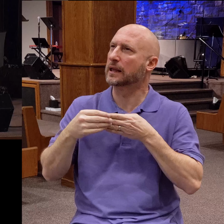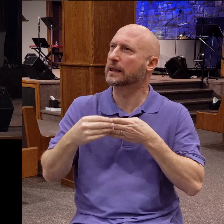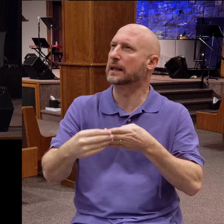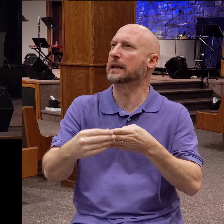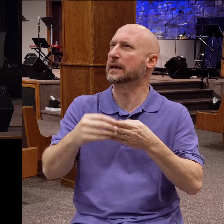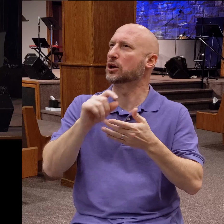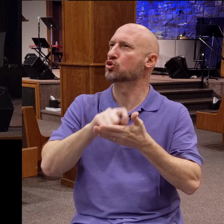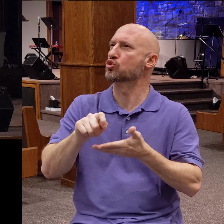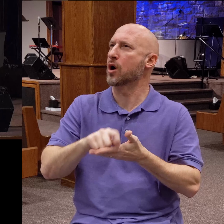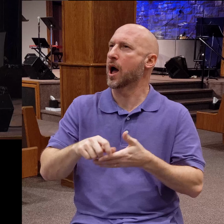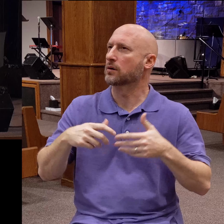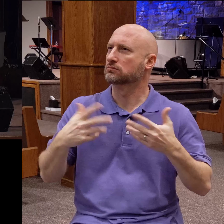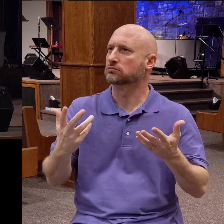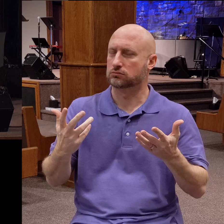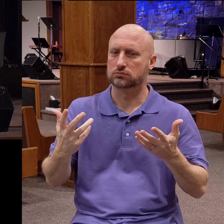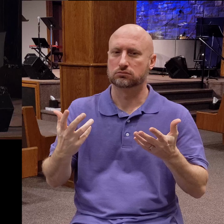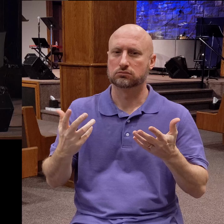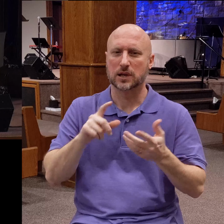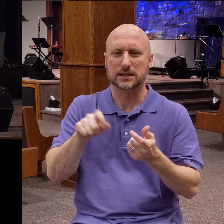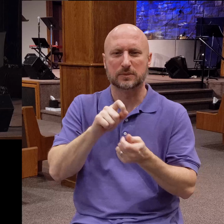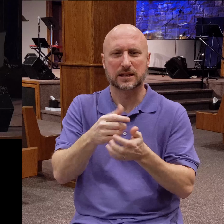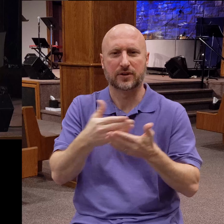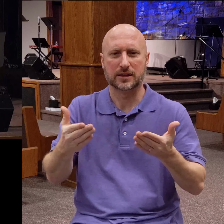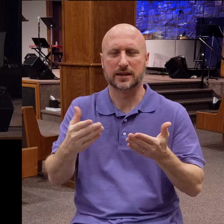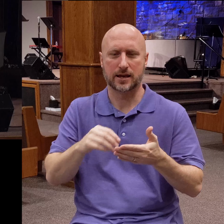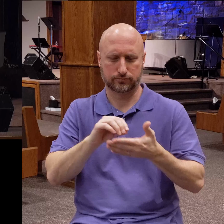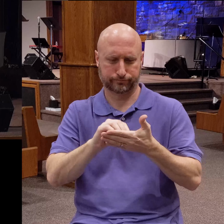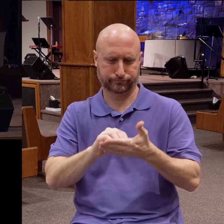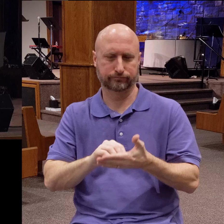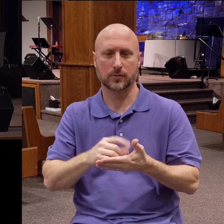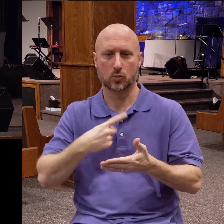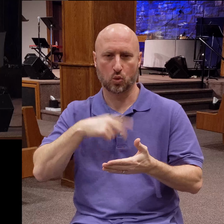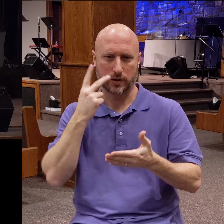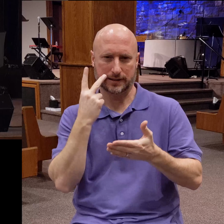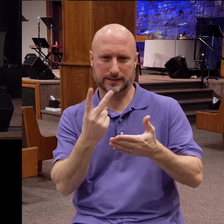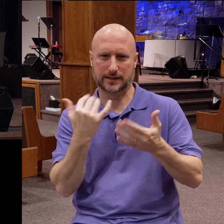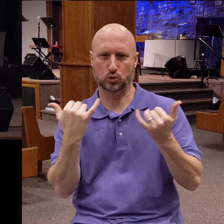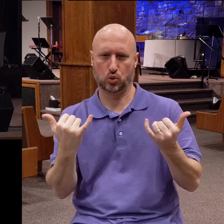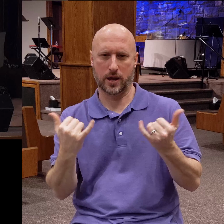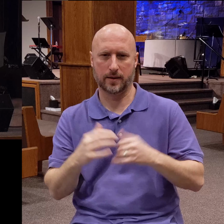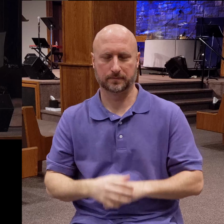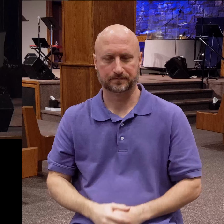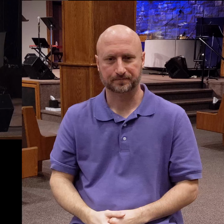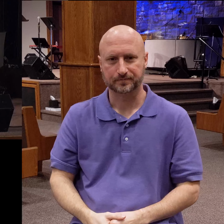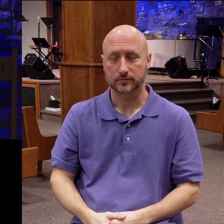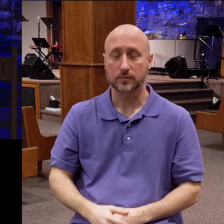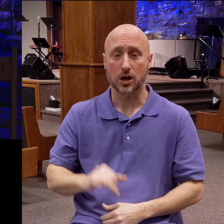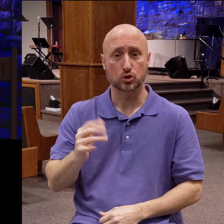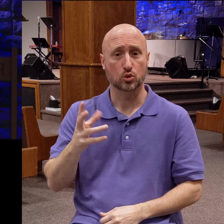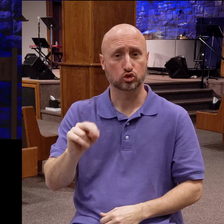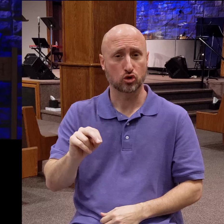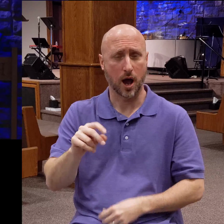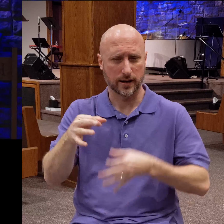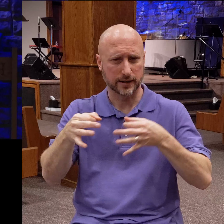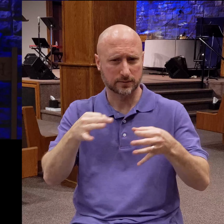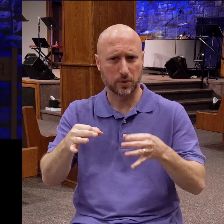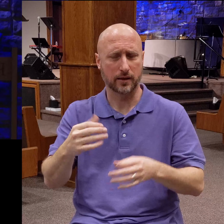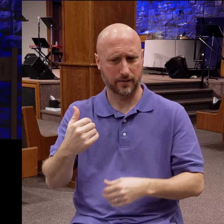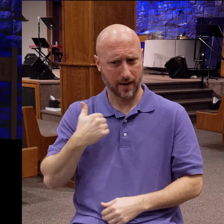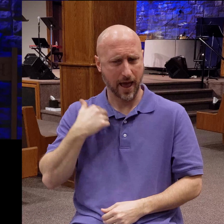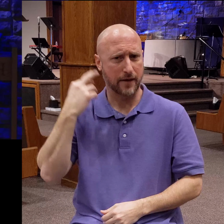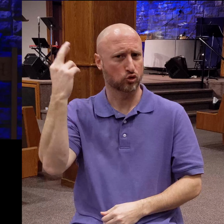very specifically to hit certain things and put them in front of us. And then he says, here's the purpose. This is the